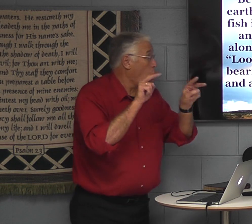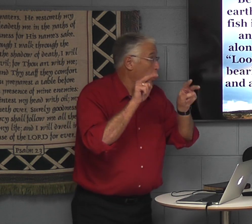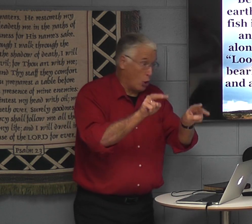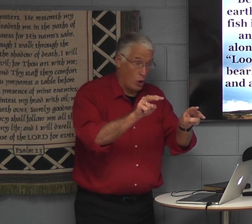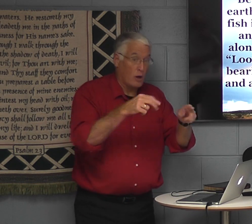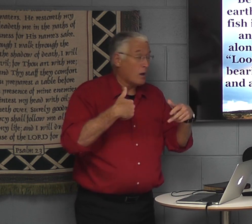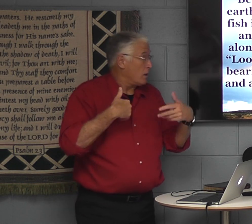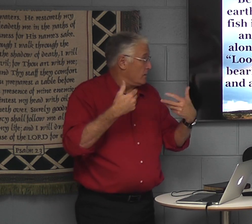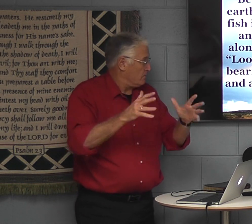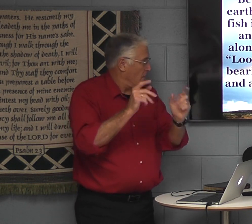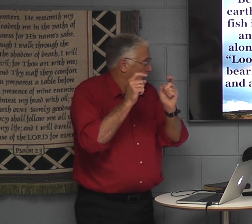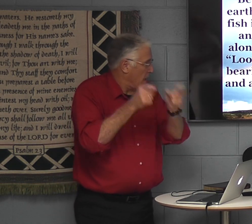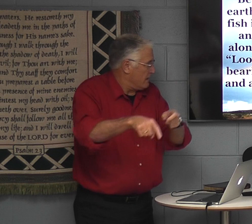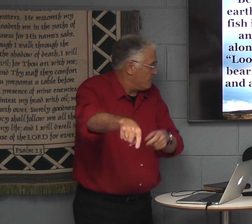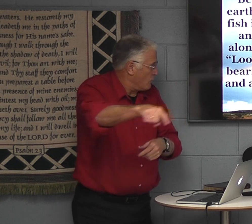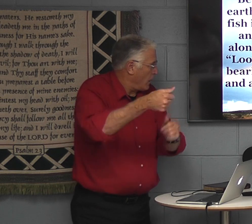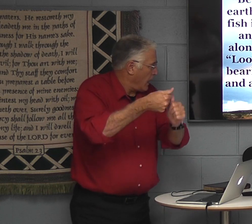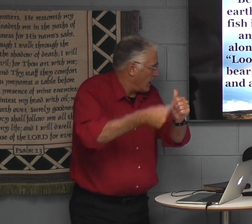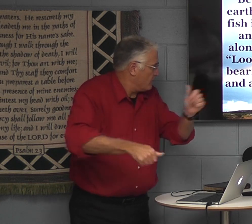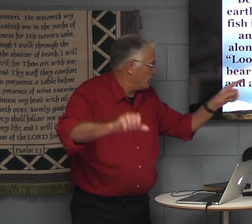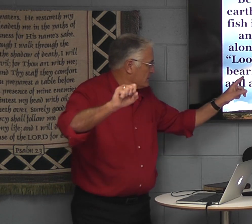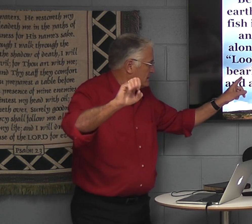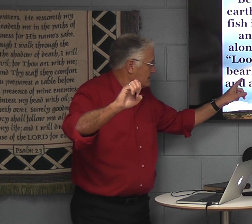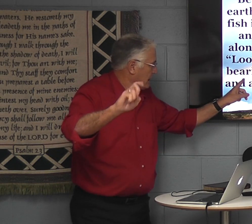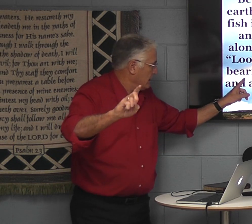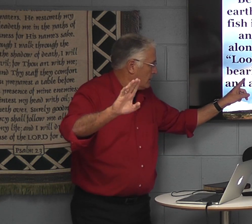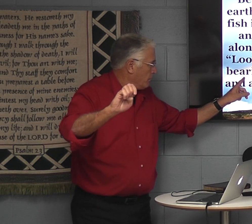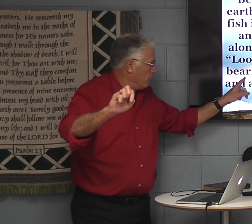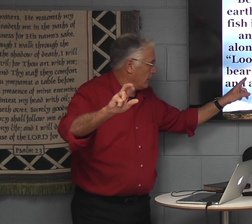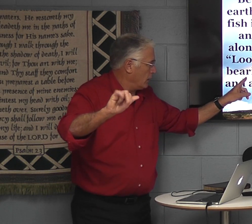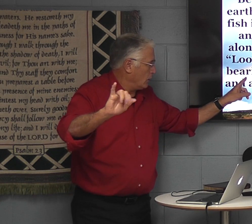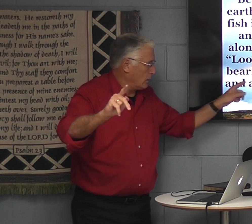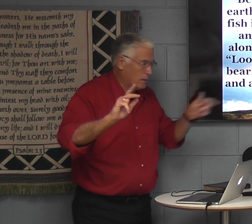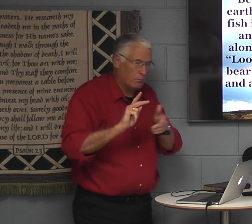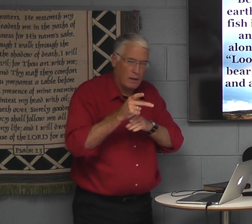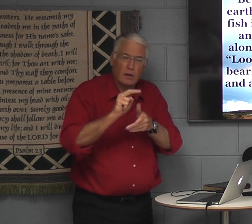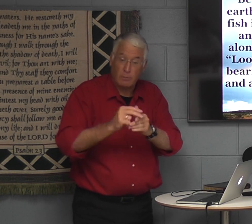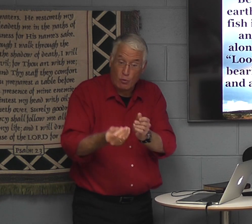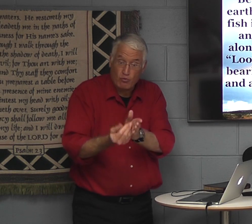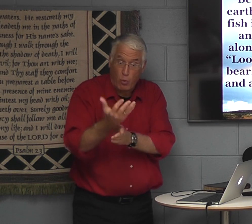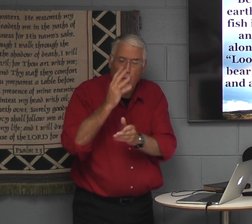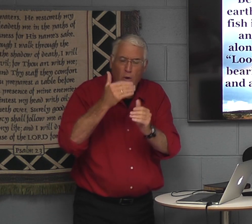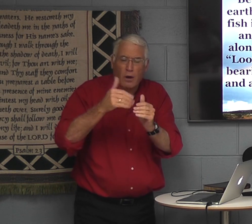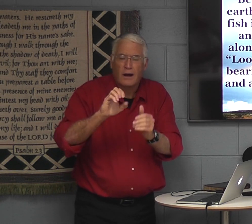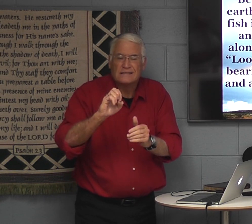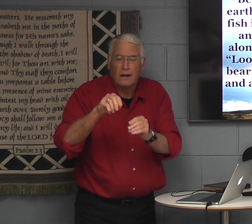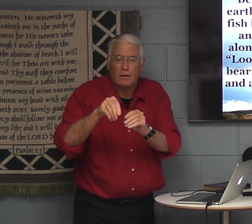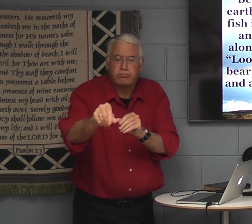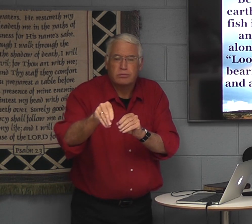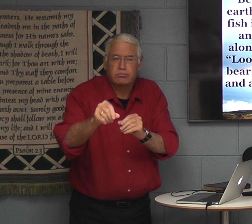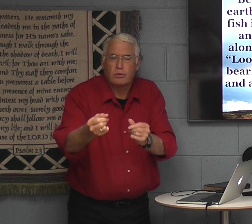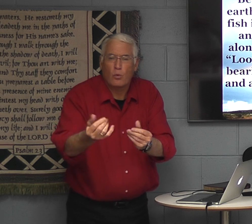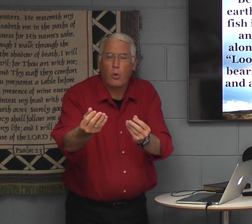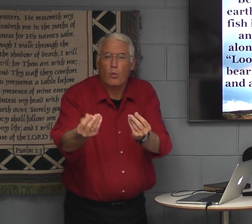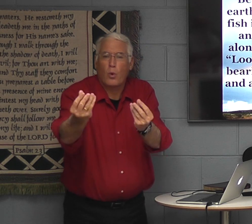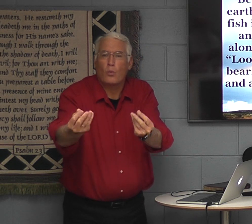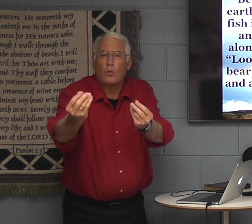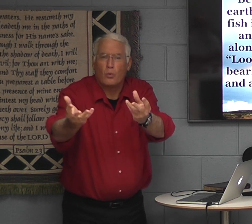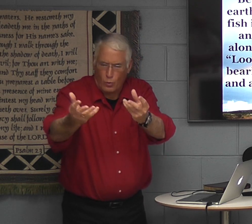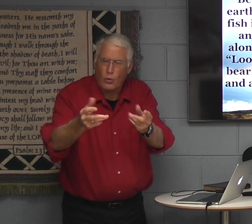When he has blessed them, he said, I've already given you every seed-bearing plant, which means it grows from a seed. You plant them and they